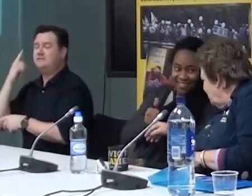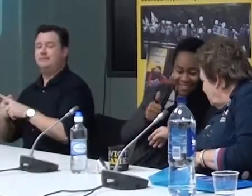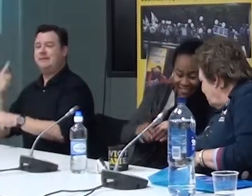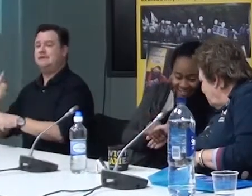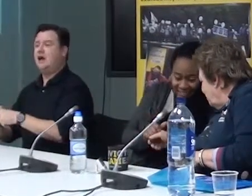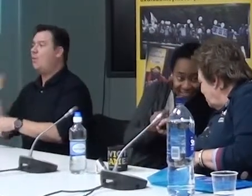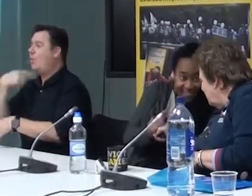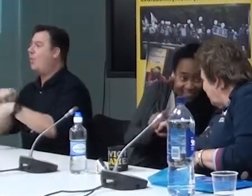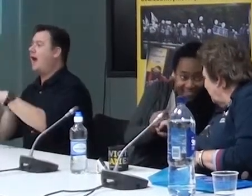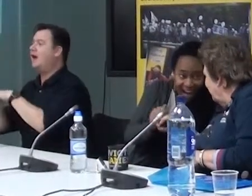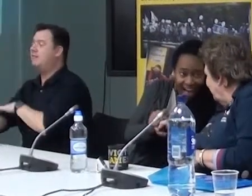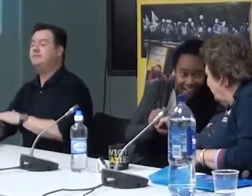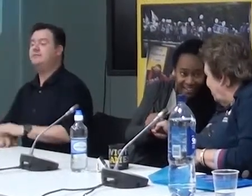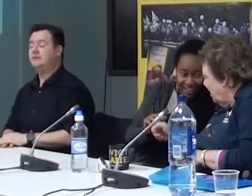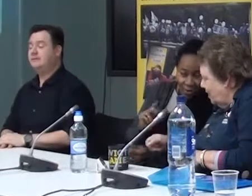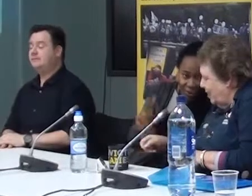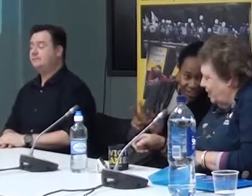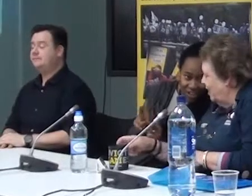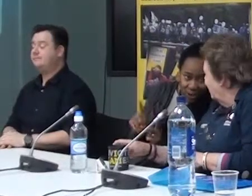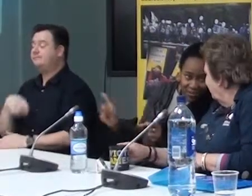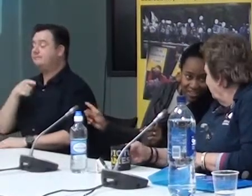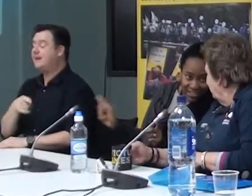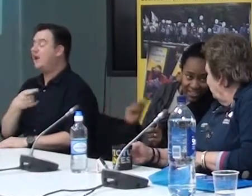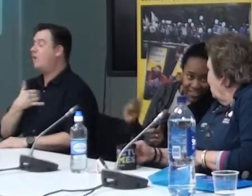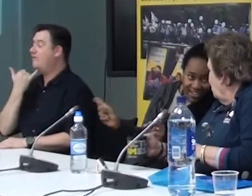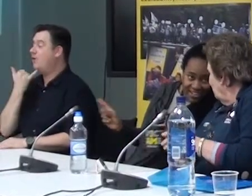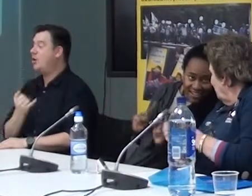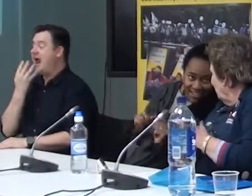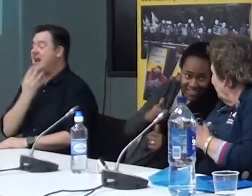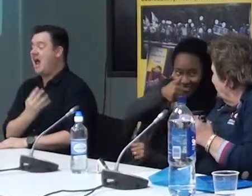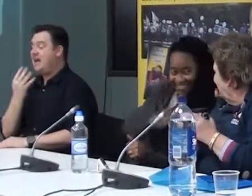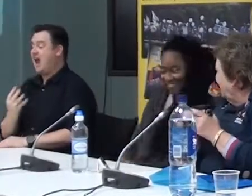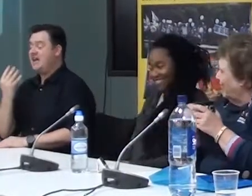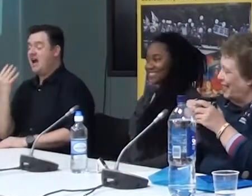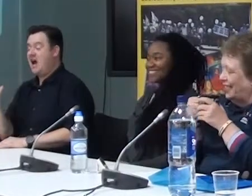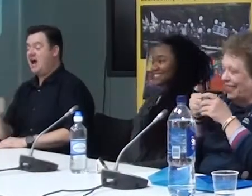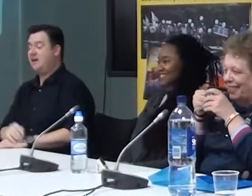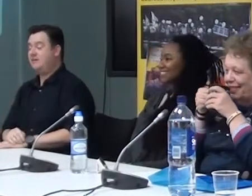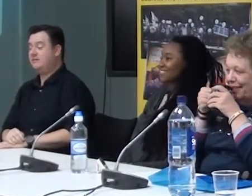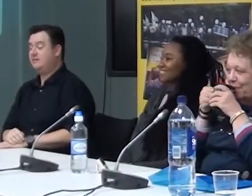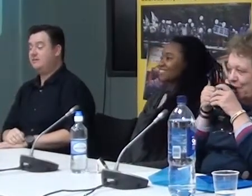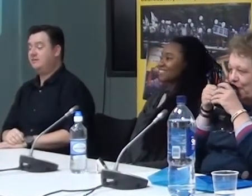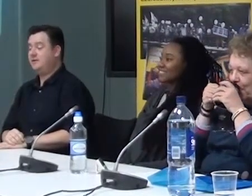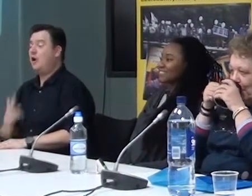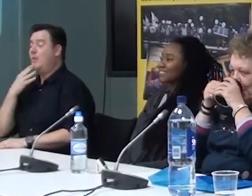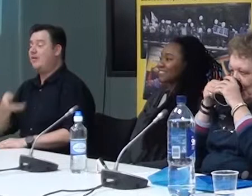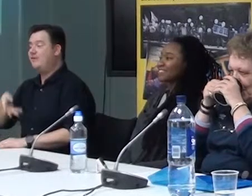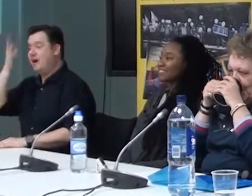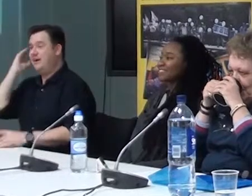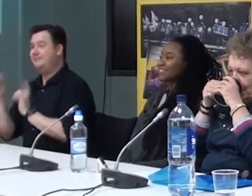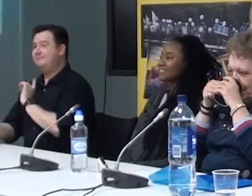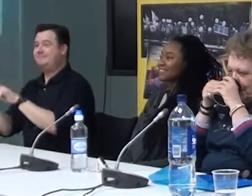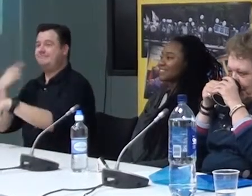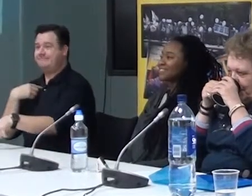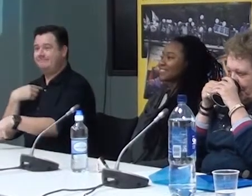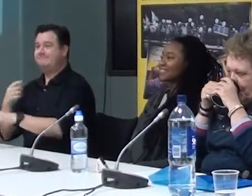Lift receiving phone 999 to operate your telephone number after the fire. When the fire brigade replies, give call